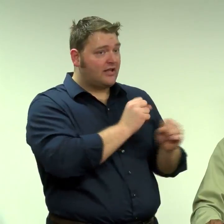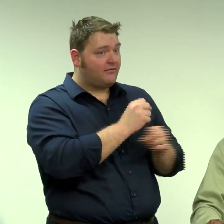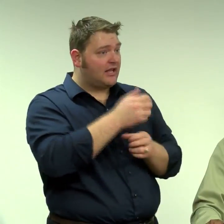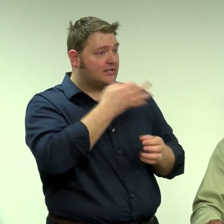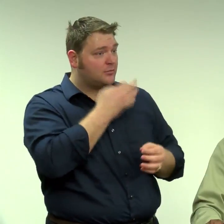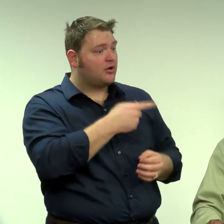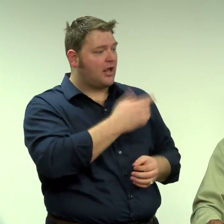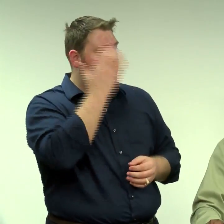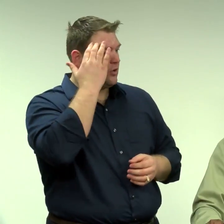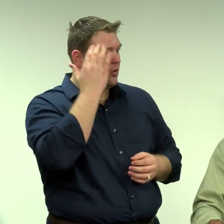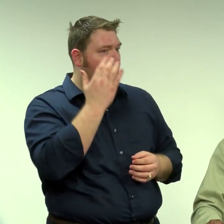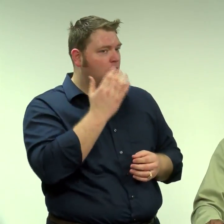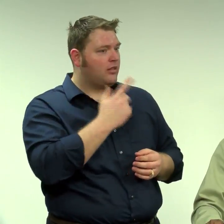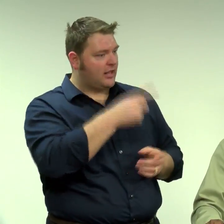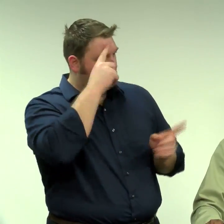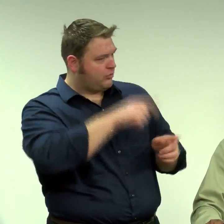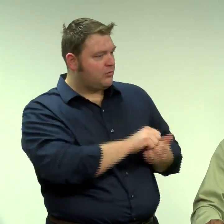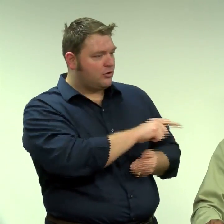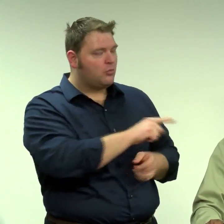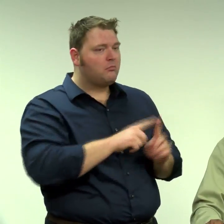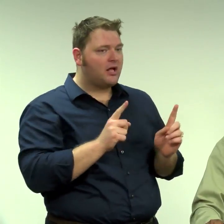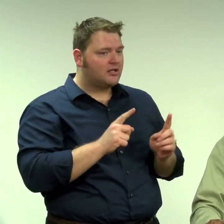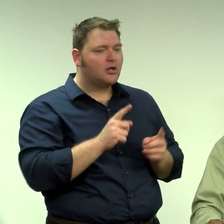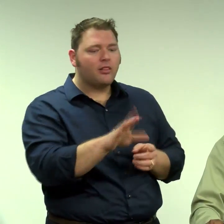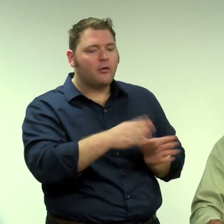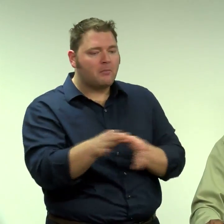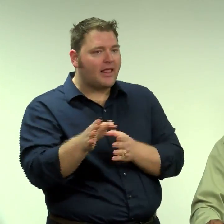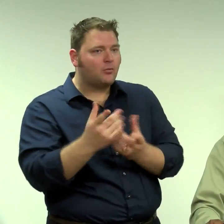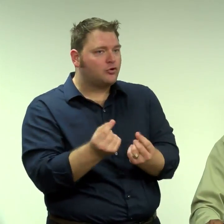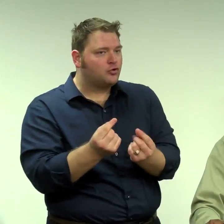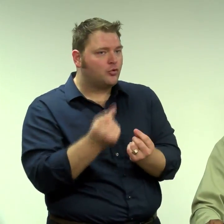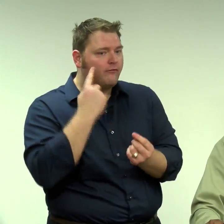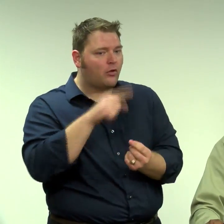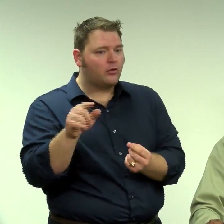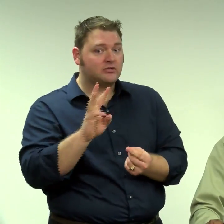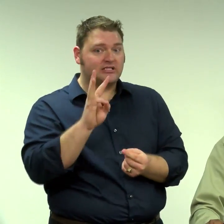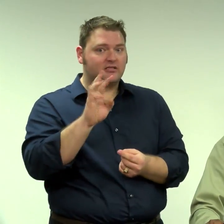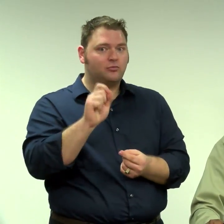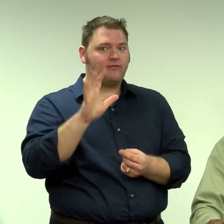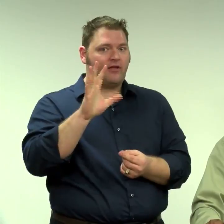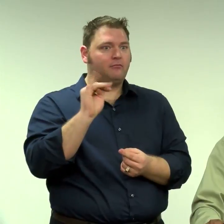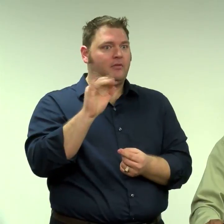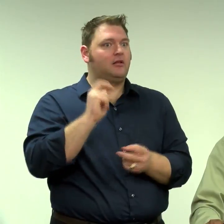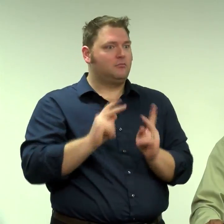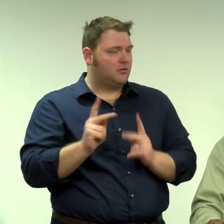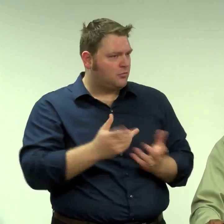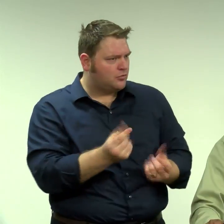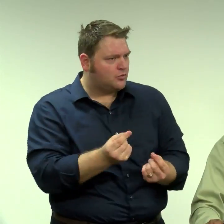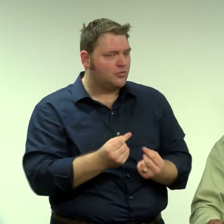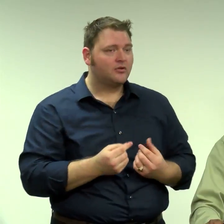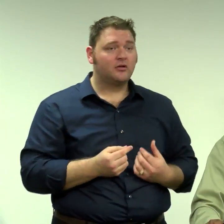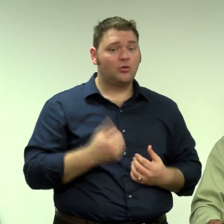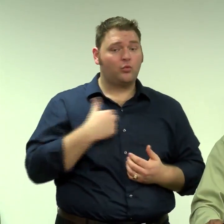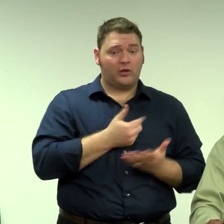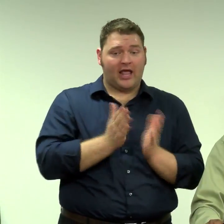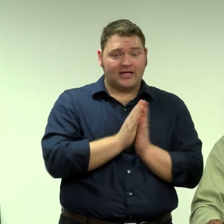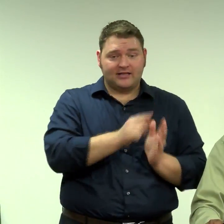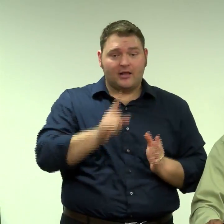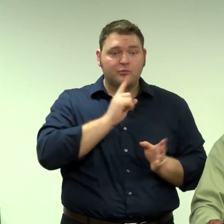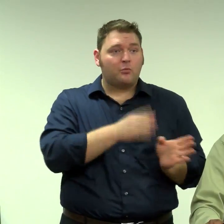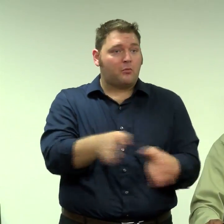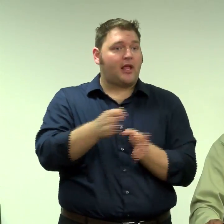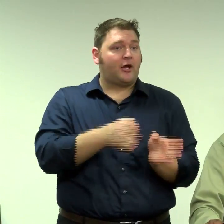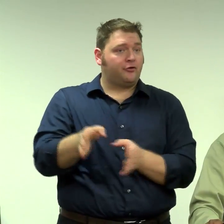6 million plus people? We asked people to prepare, and they did. At the same time, when you have